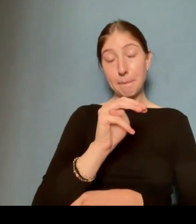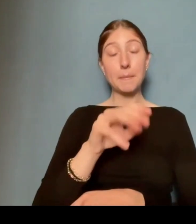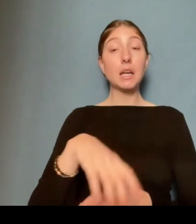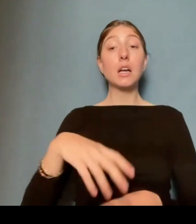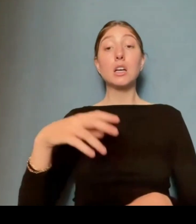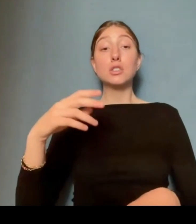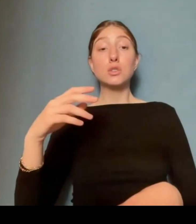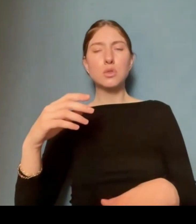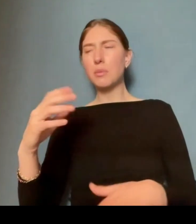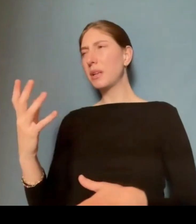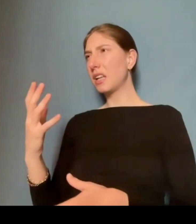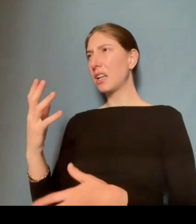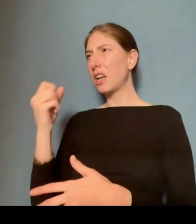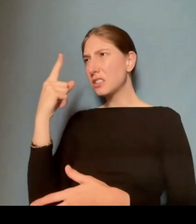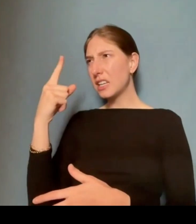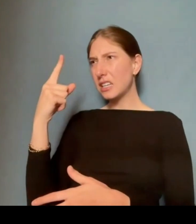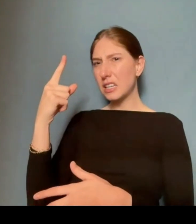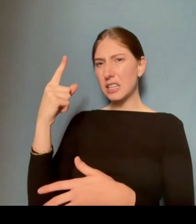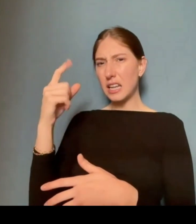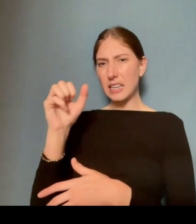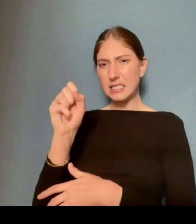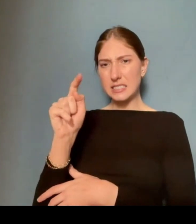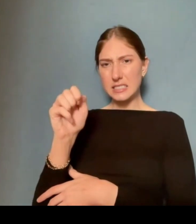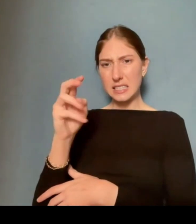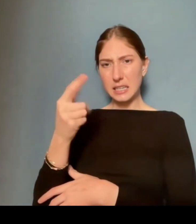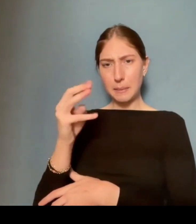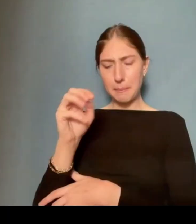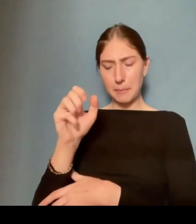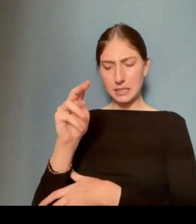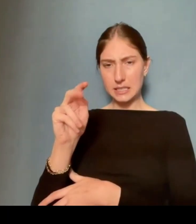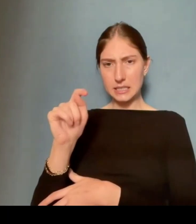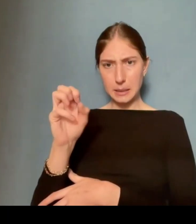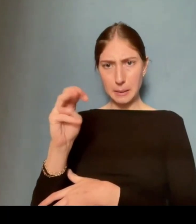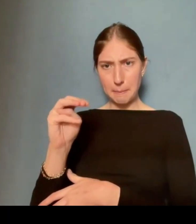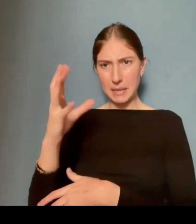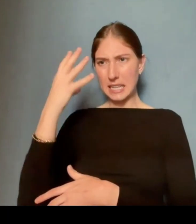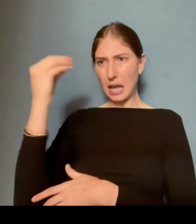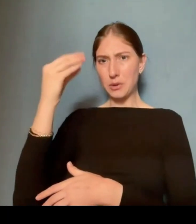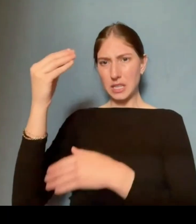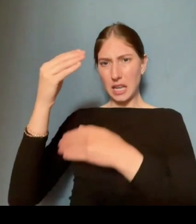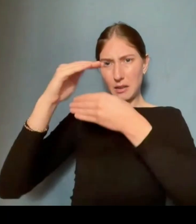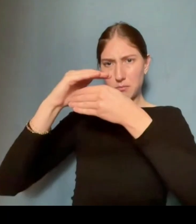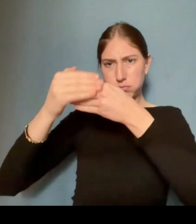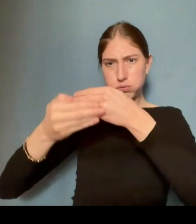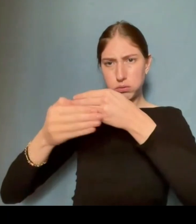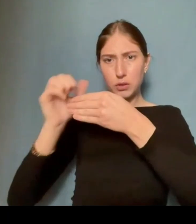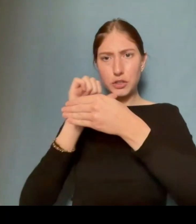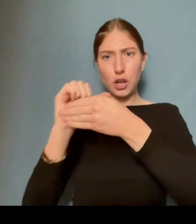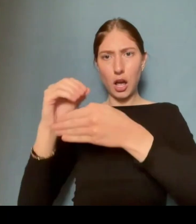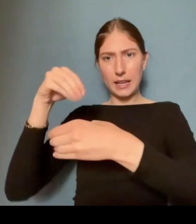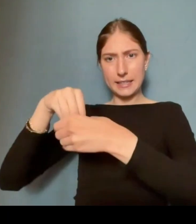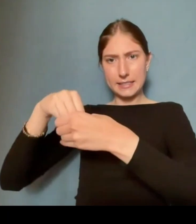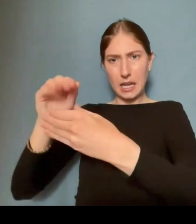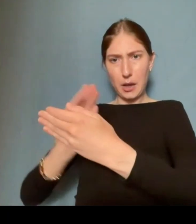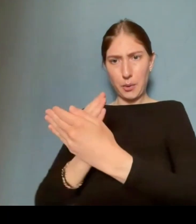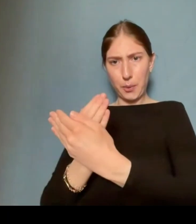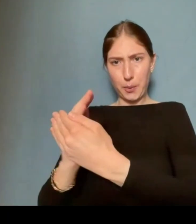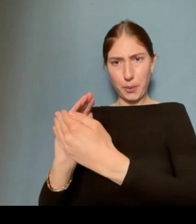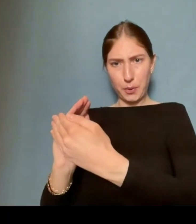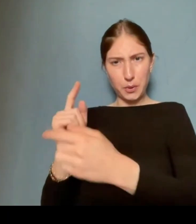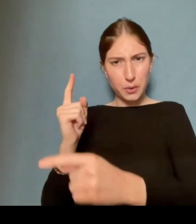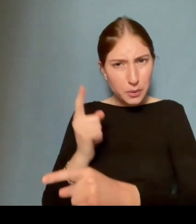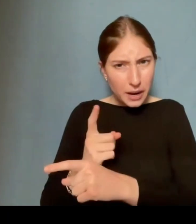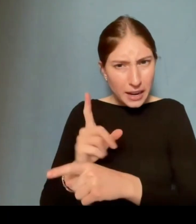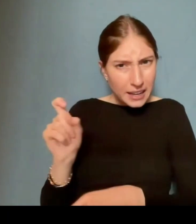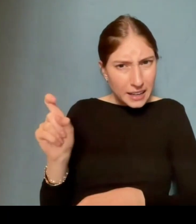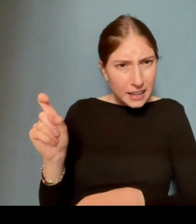eye, and then there's astigmatism caused by certain parts of your eye. Okay. So for example,